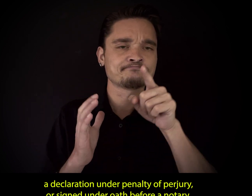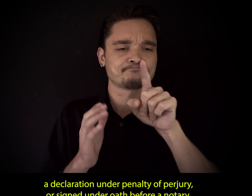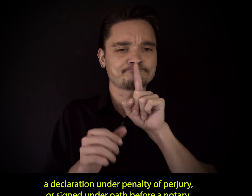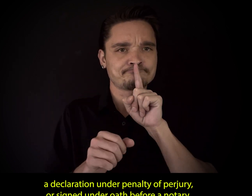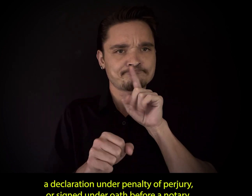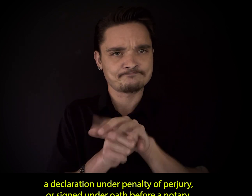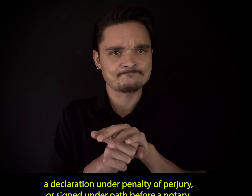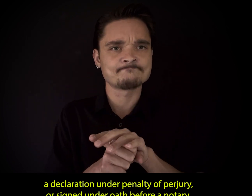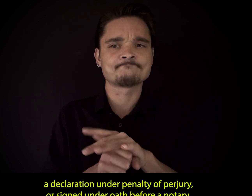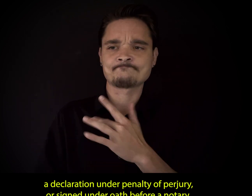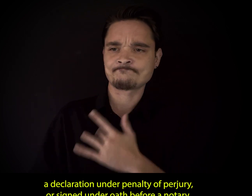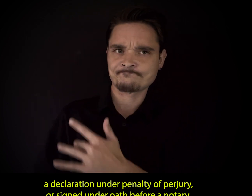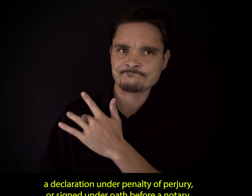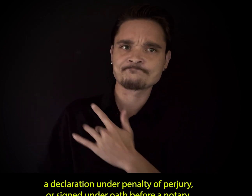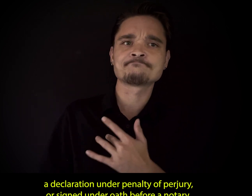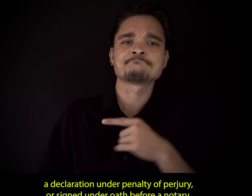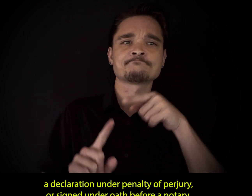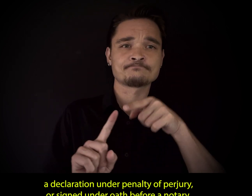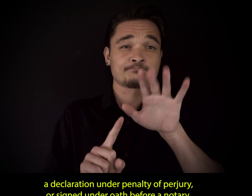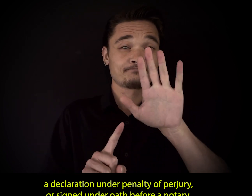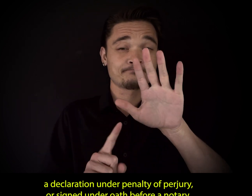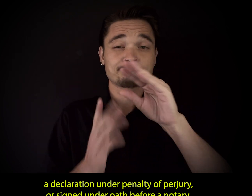under oath before a notary.